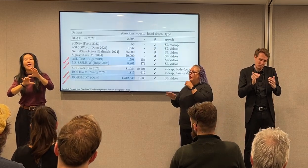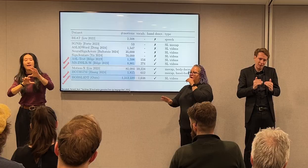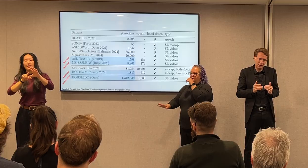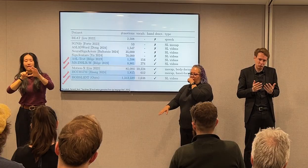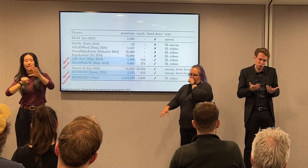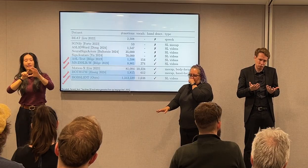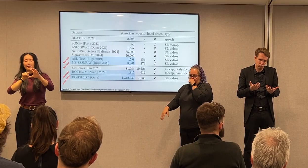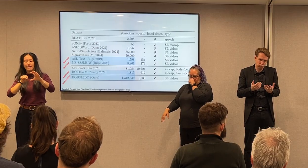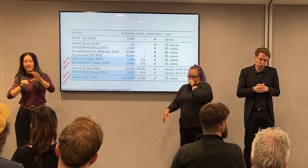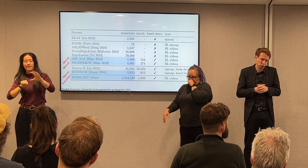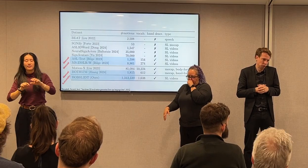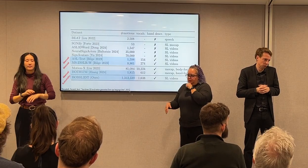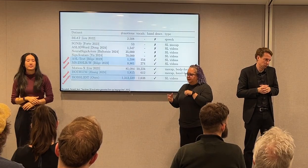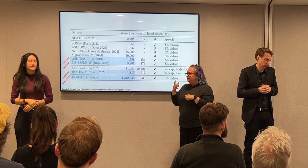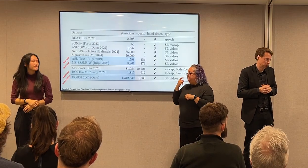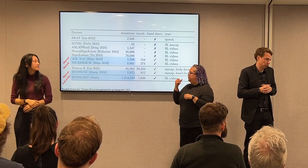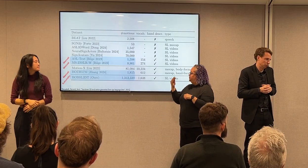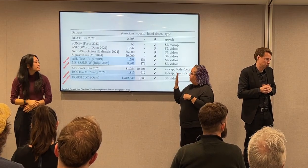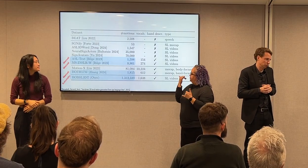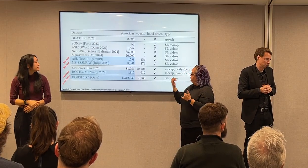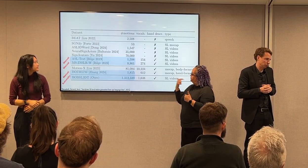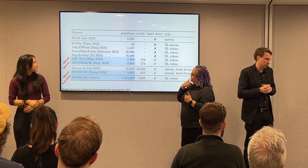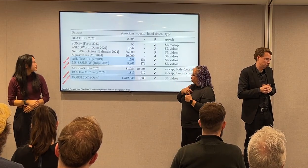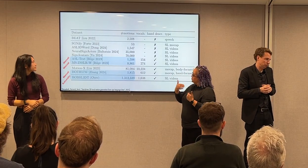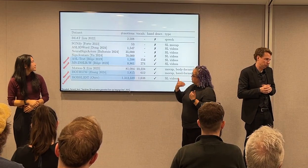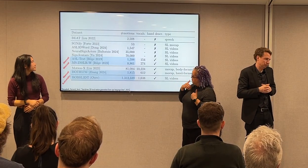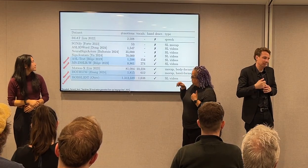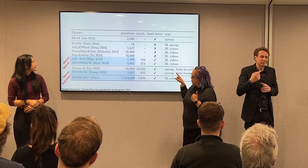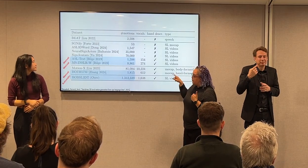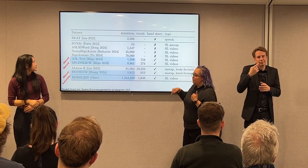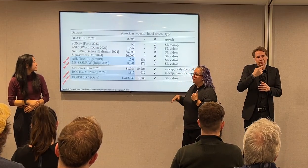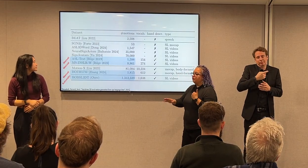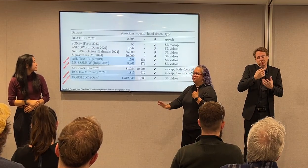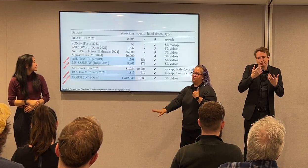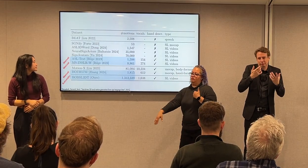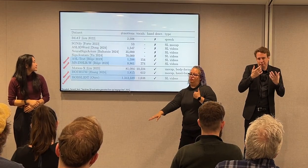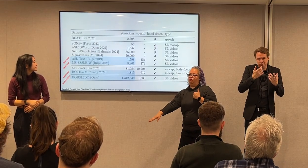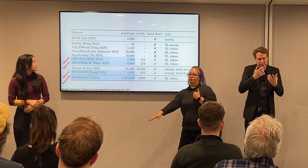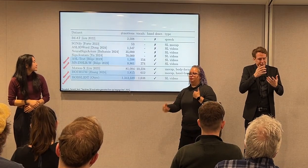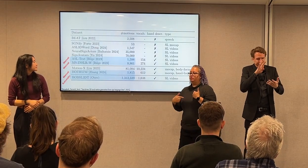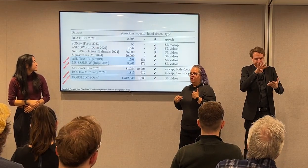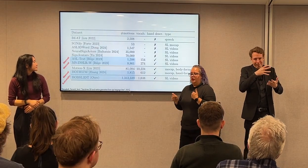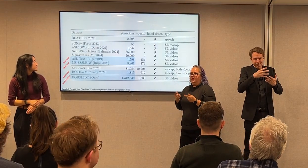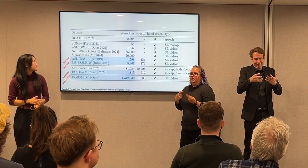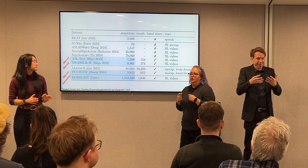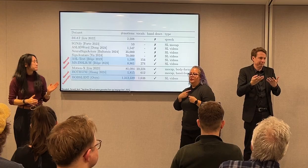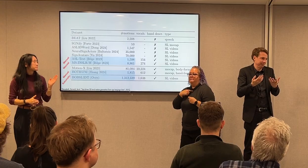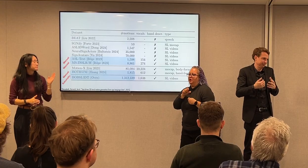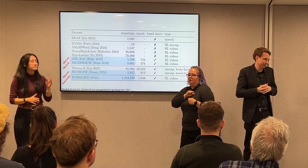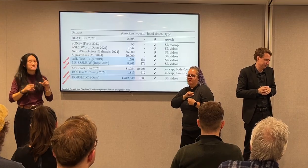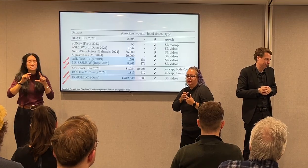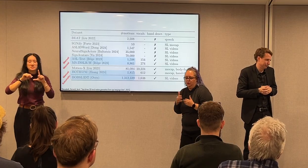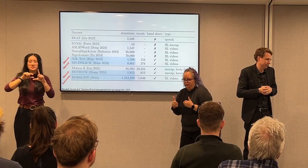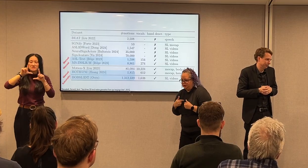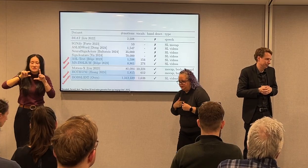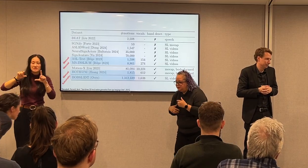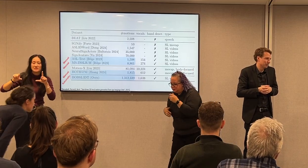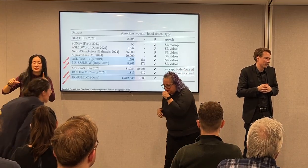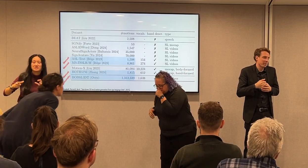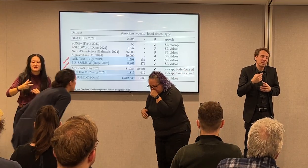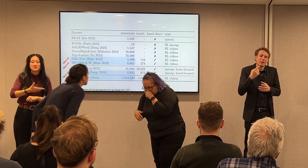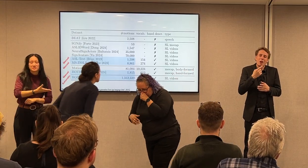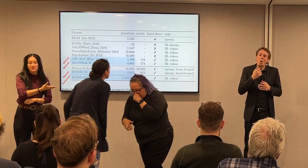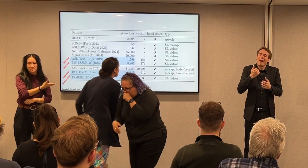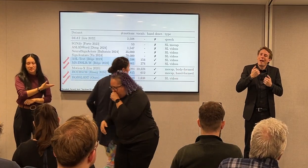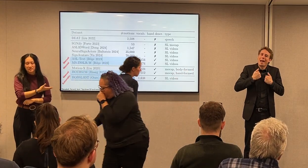All right, so now we have our dataset build. Just for some numbers, the specificity of our pipeline is that